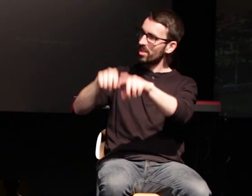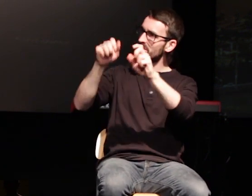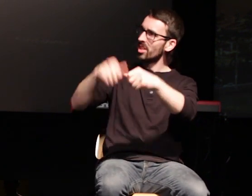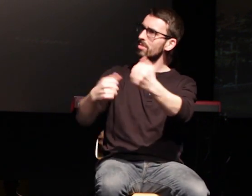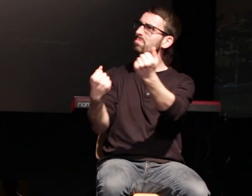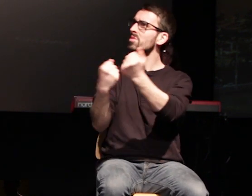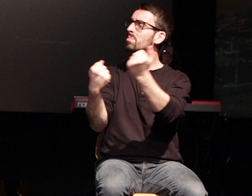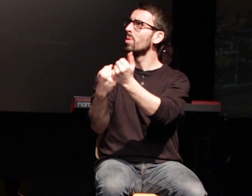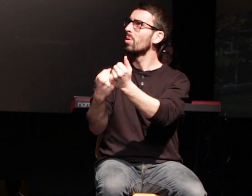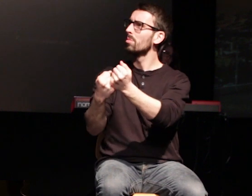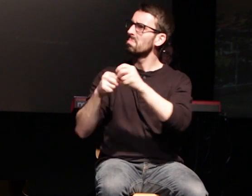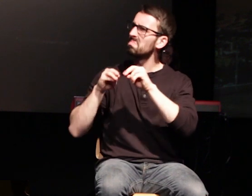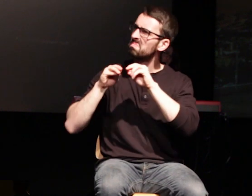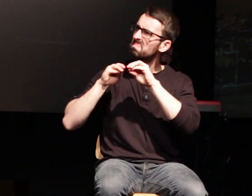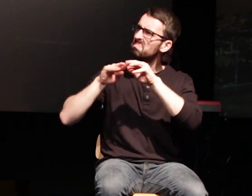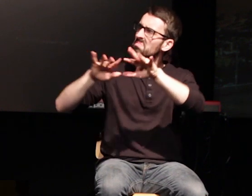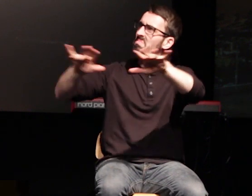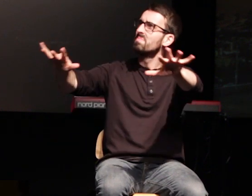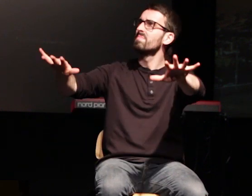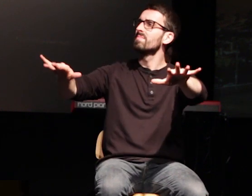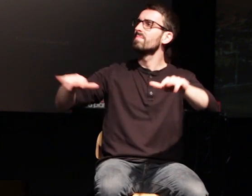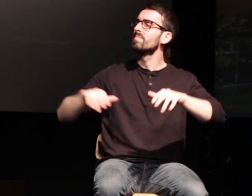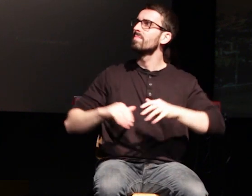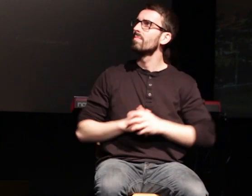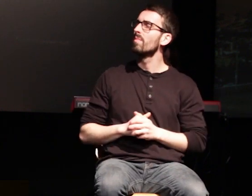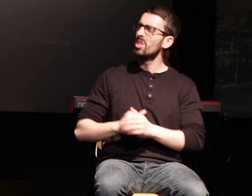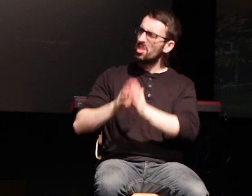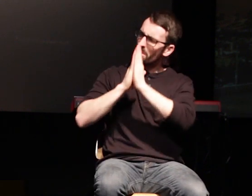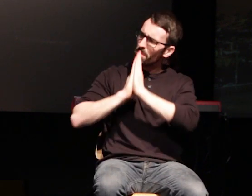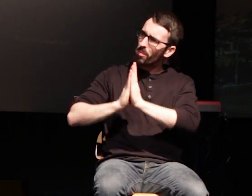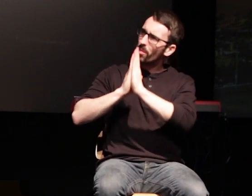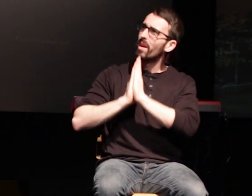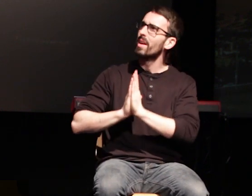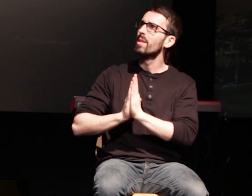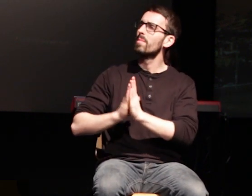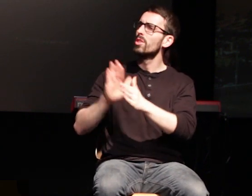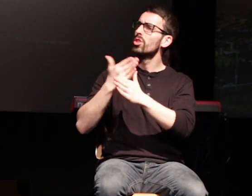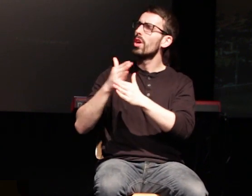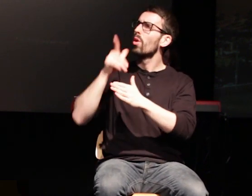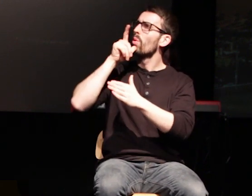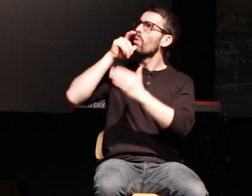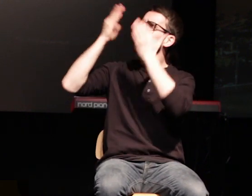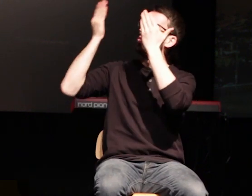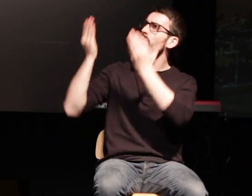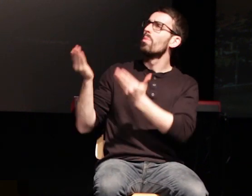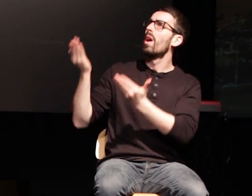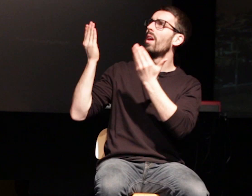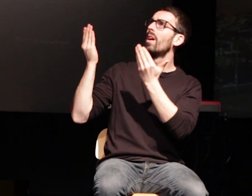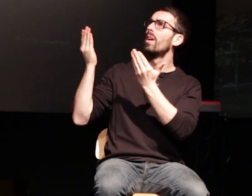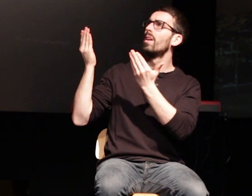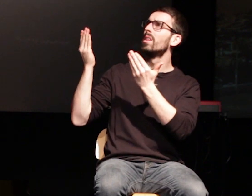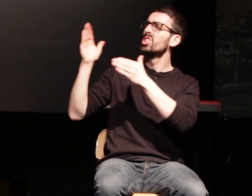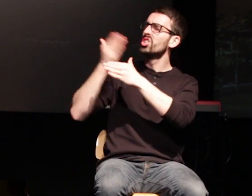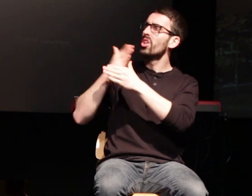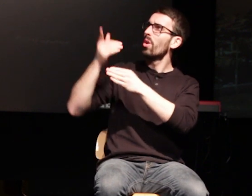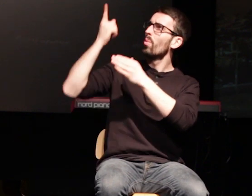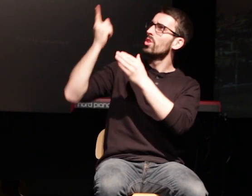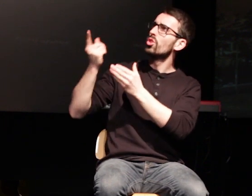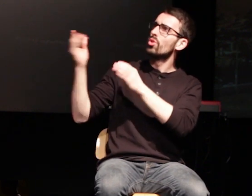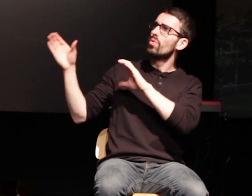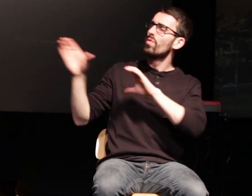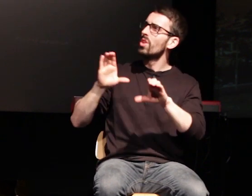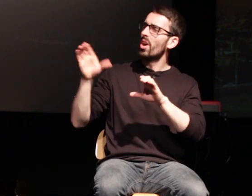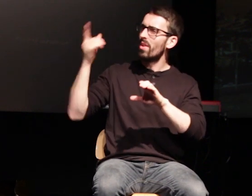seed, to pray, to share about who you are, share about what you've done for